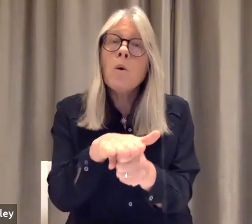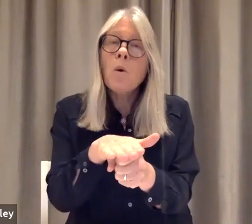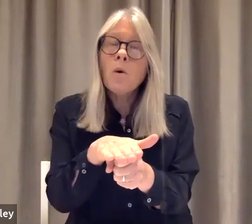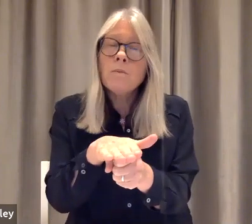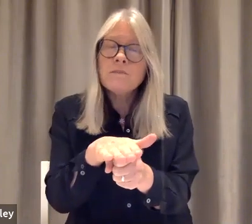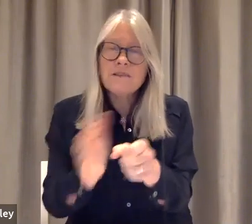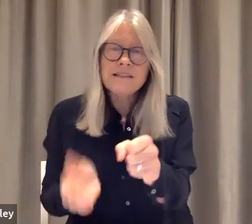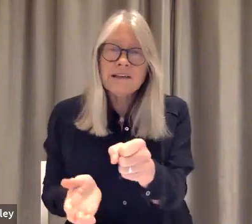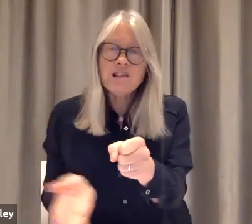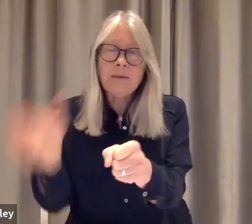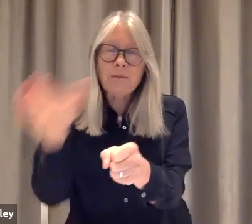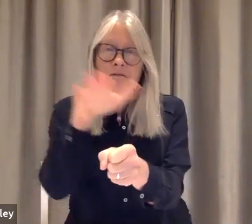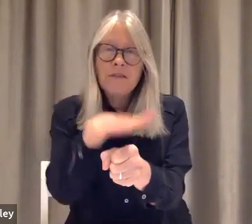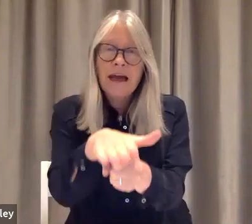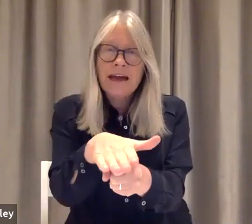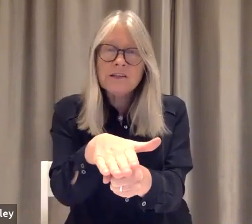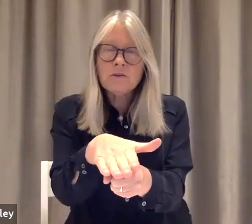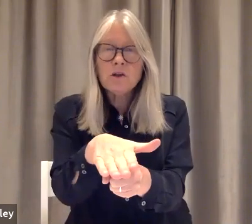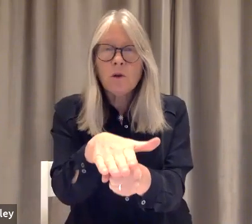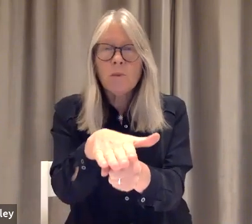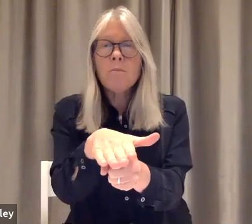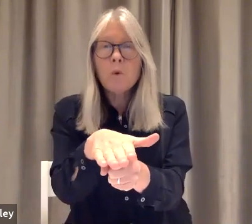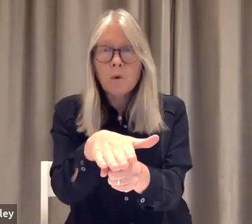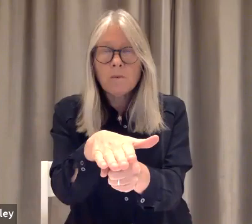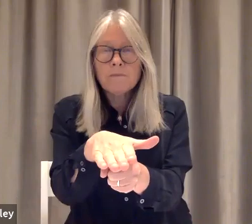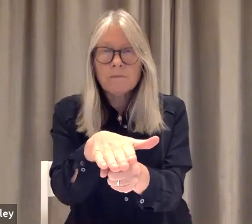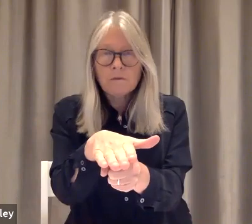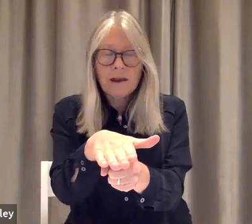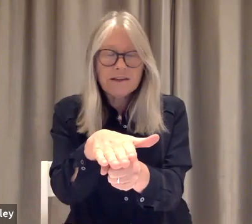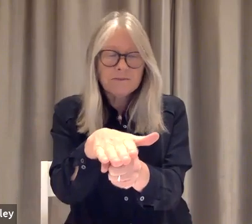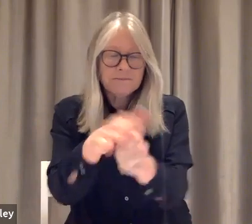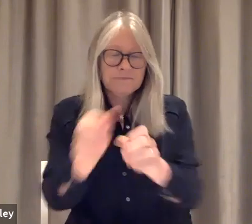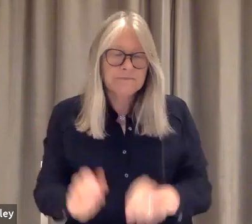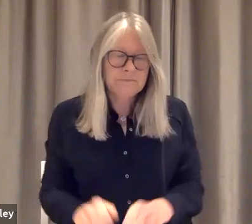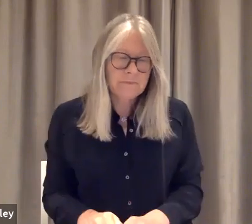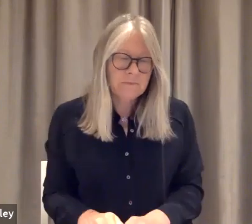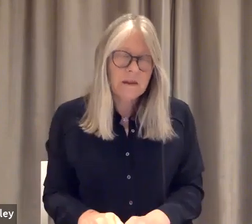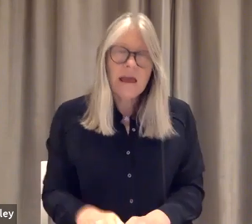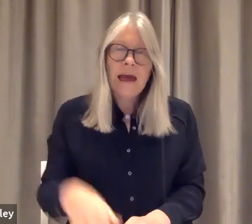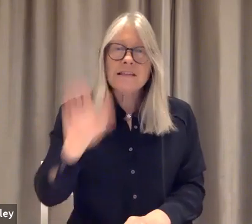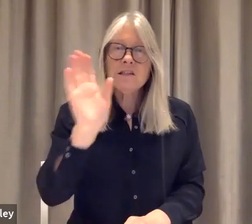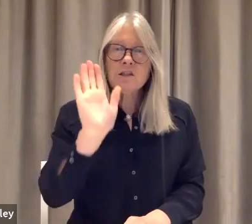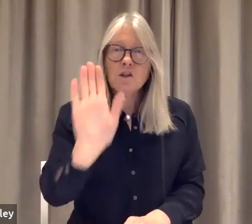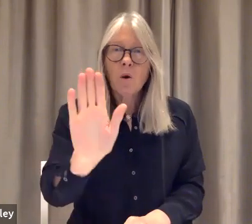More. So this hand shape with a flat hand on the top, more. Great. And stop.